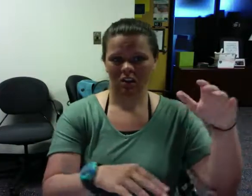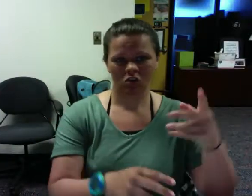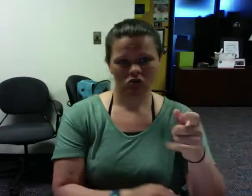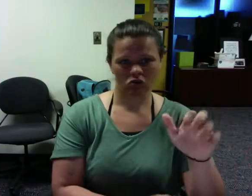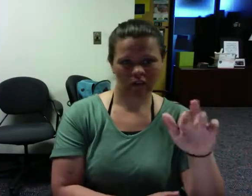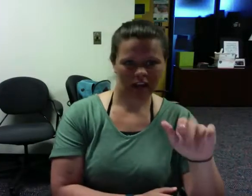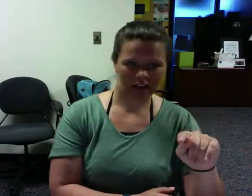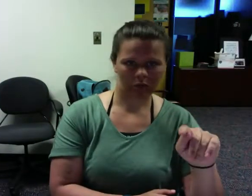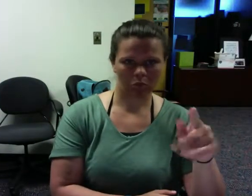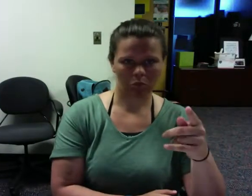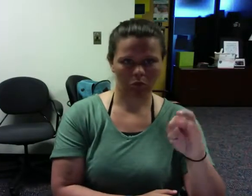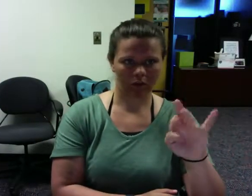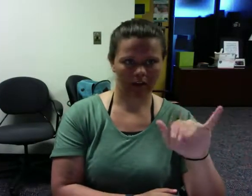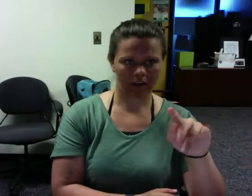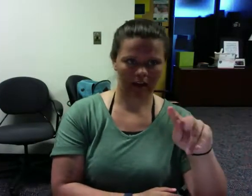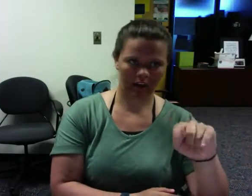supported the colonies.